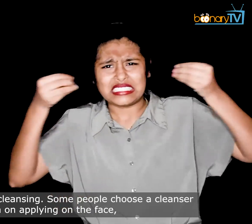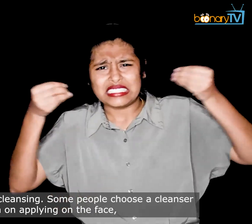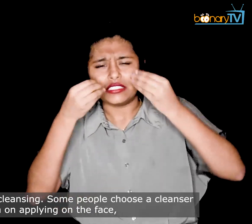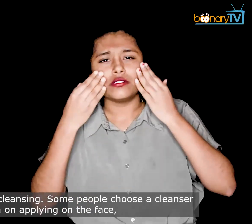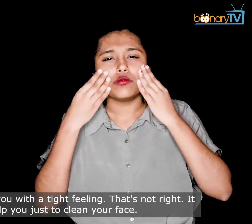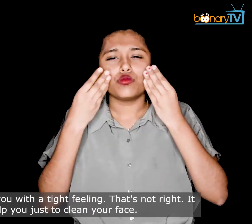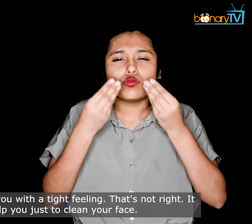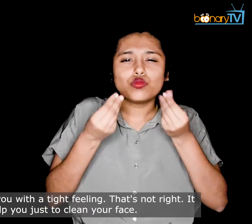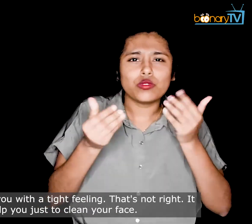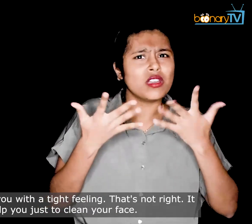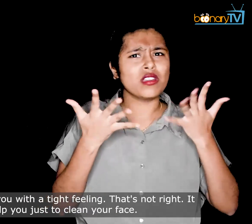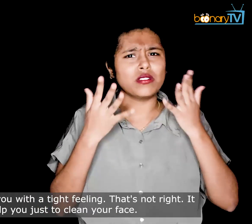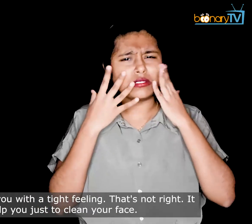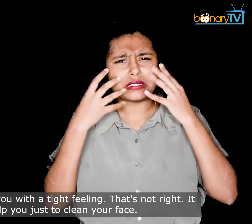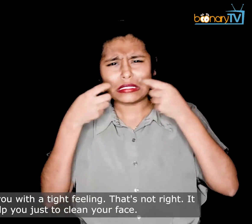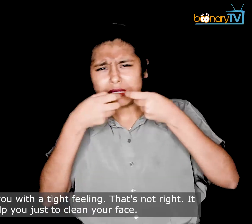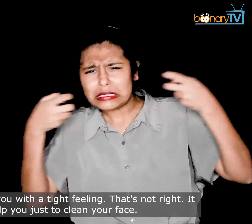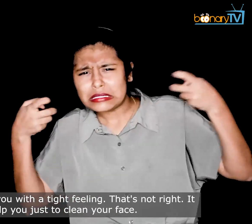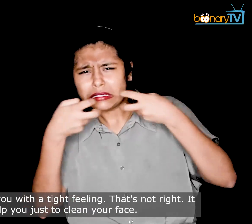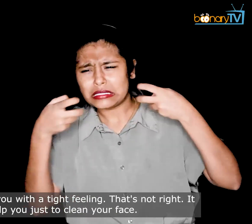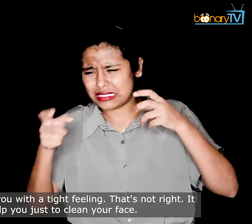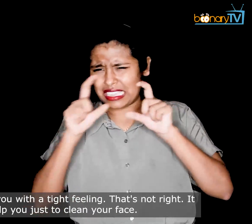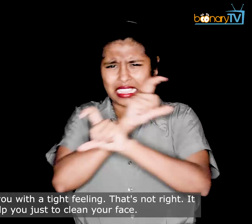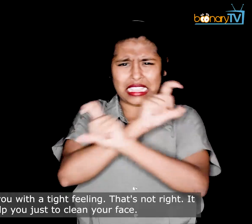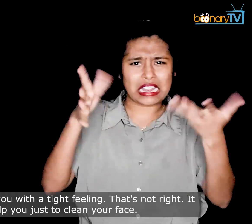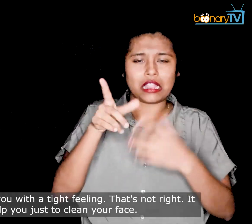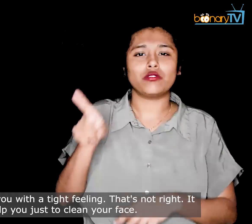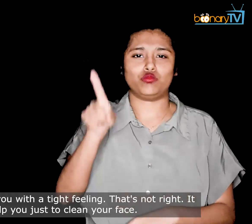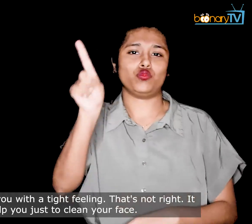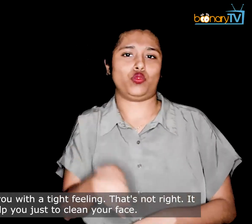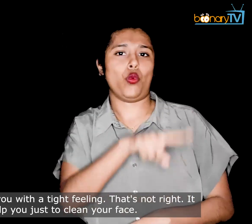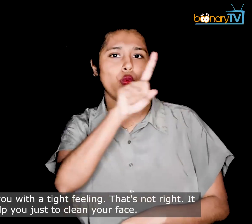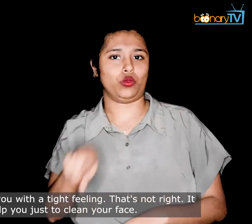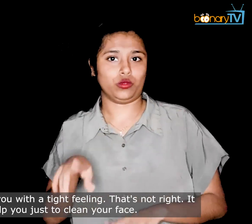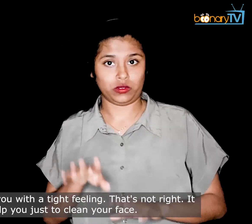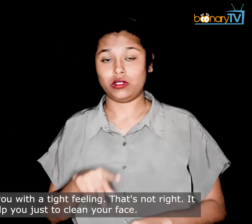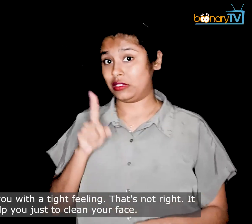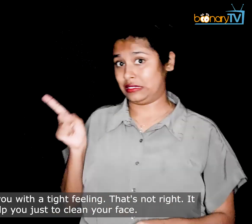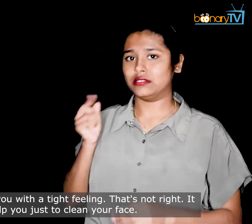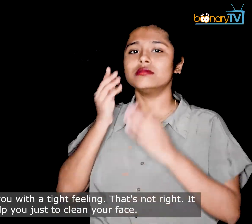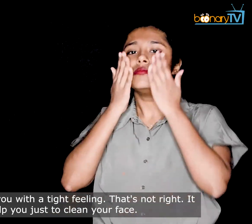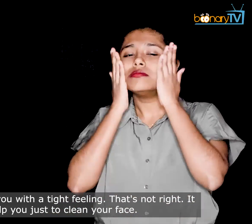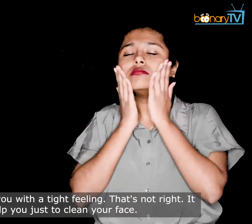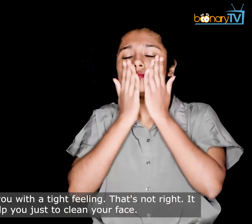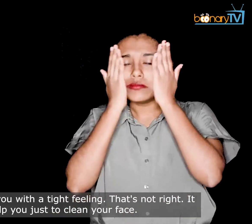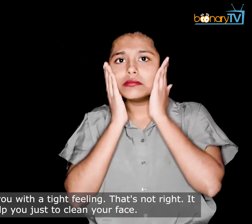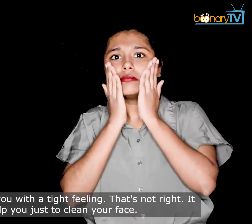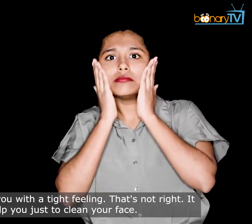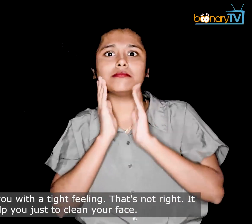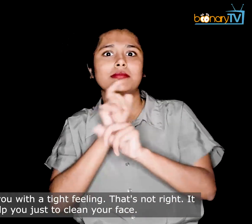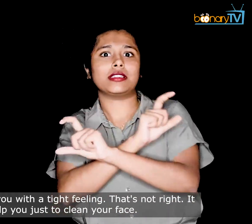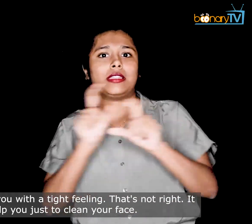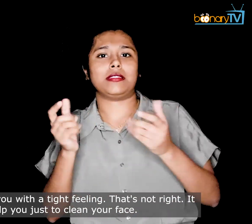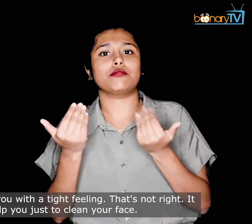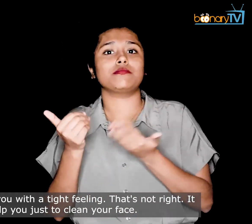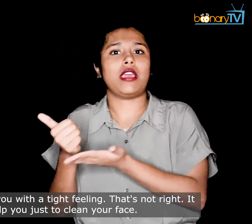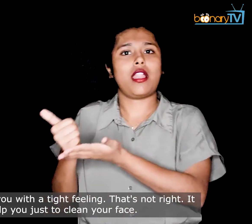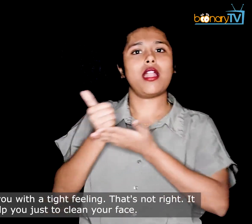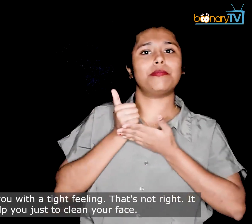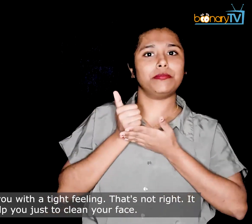after washing leaves you with a tight feeling. That's not right. It should help